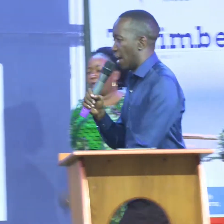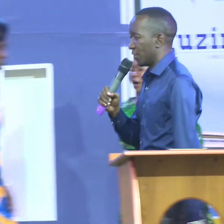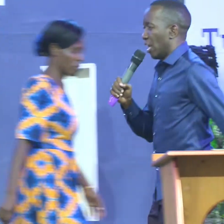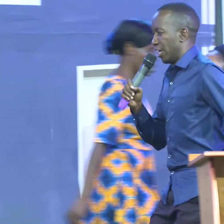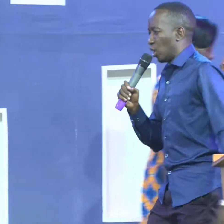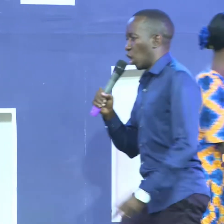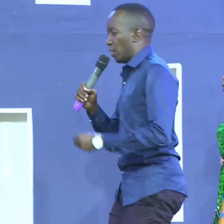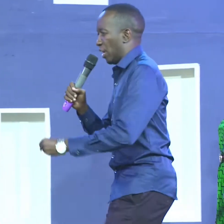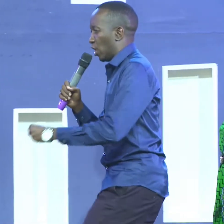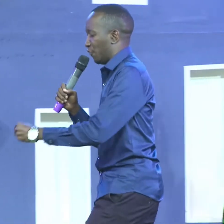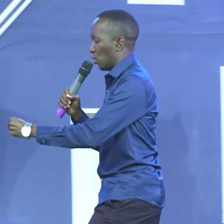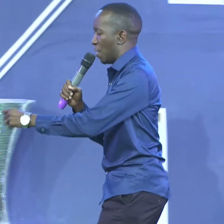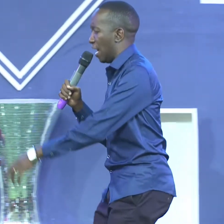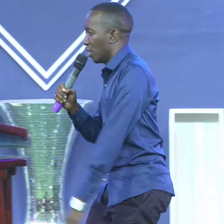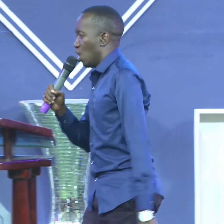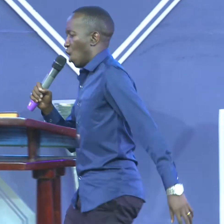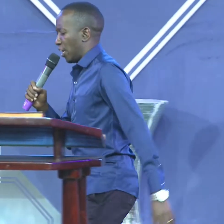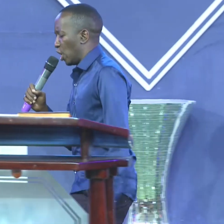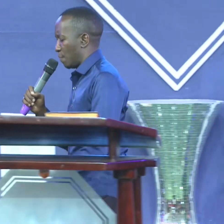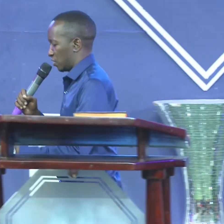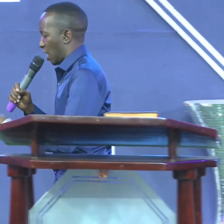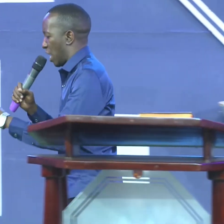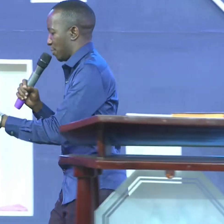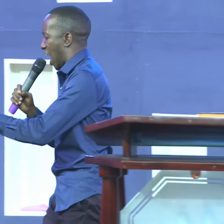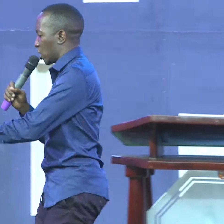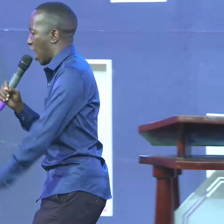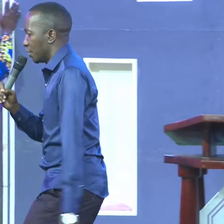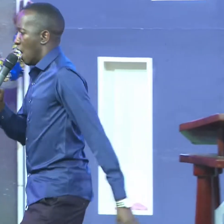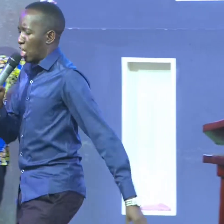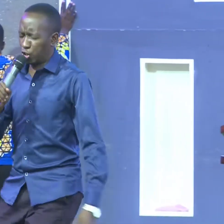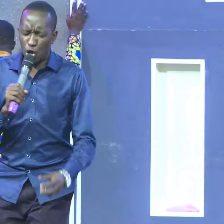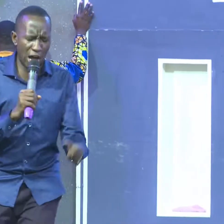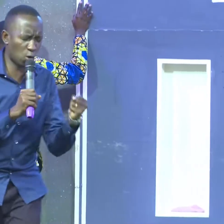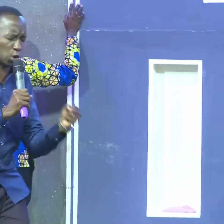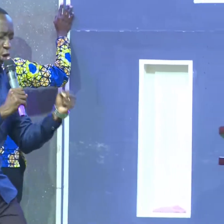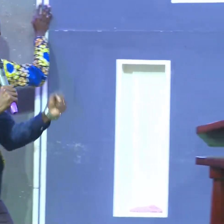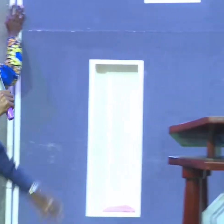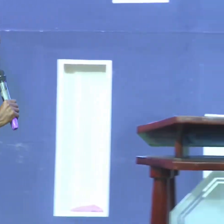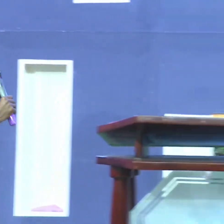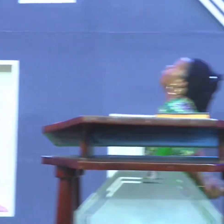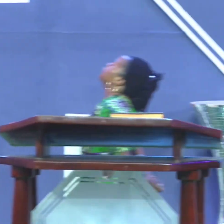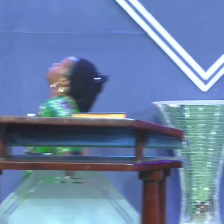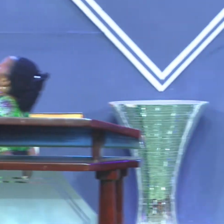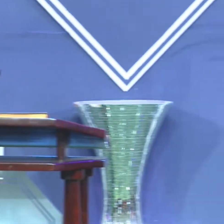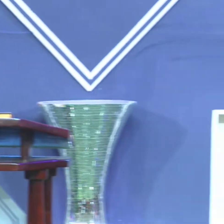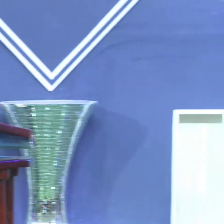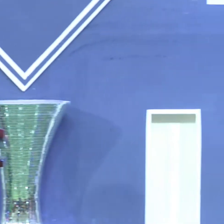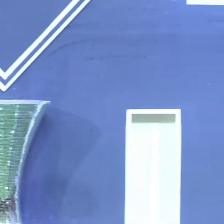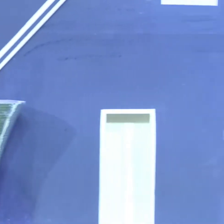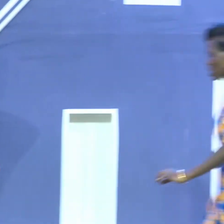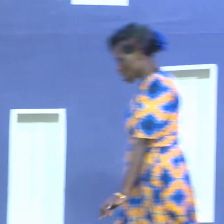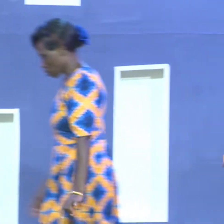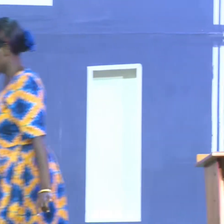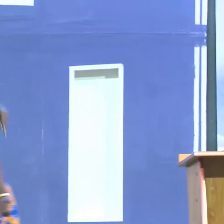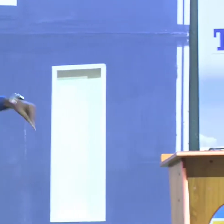ofuluma eryekomera olifuluma obadde olimazeemu emyaka katonda akujjukidde katonda